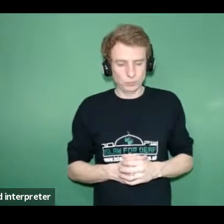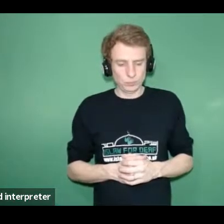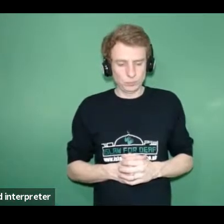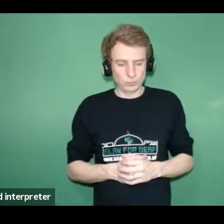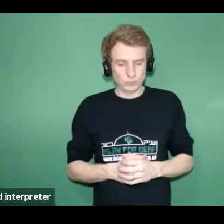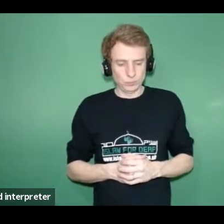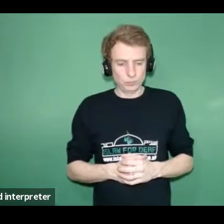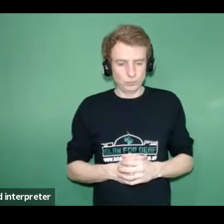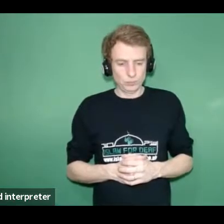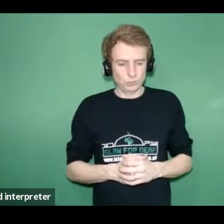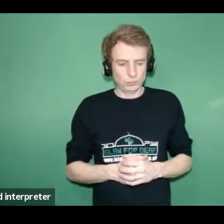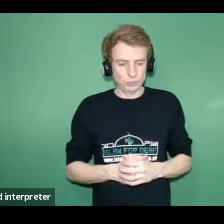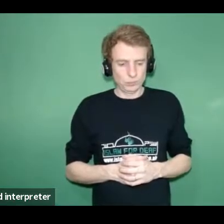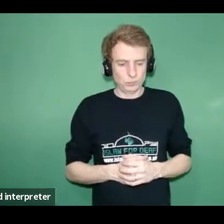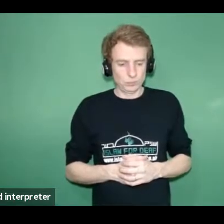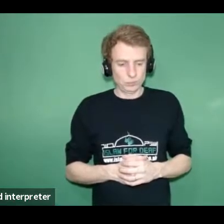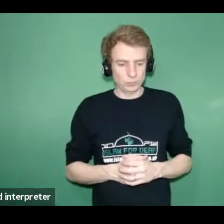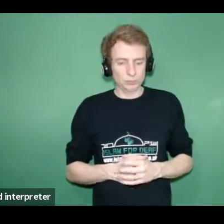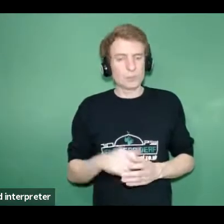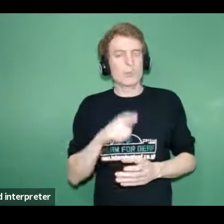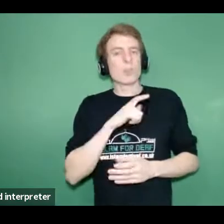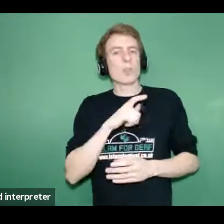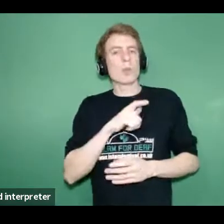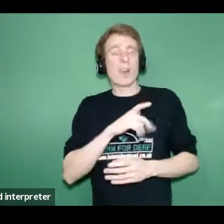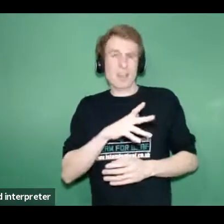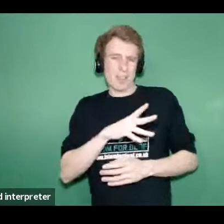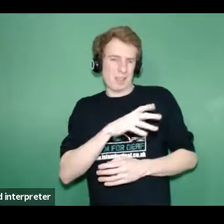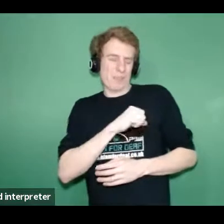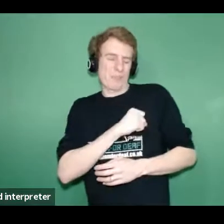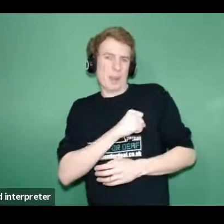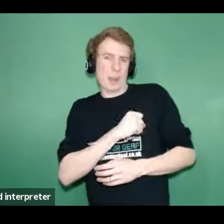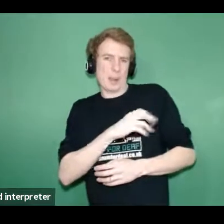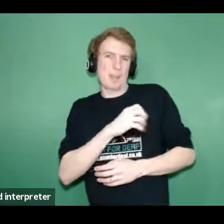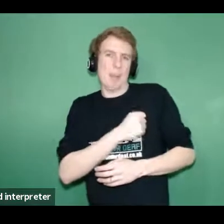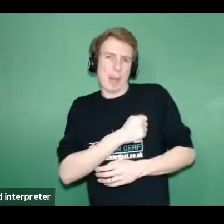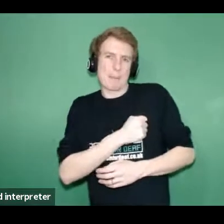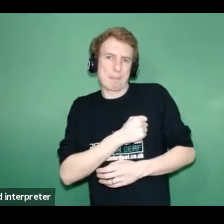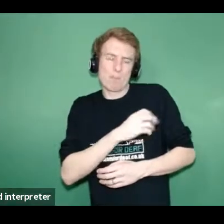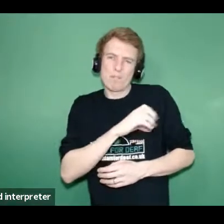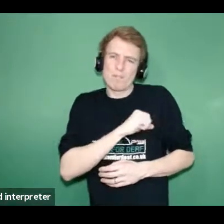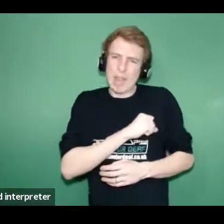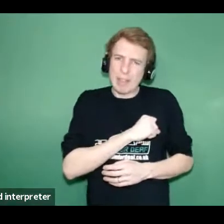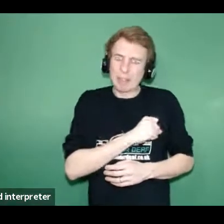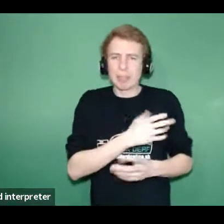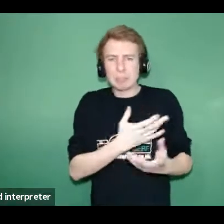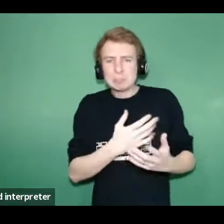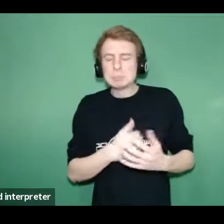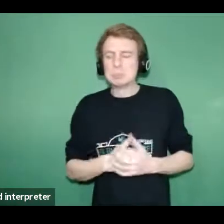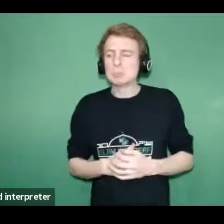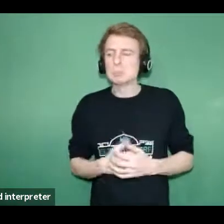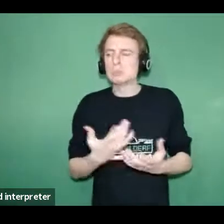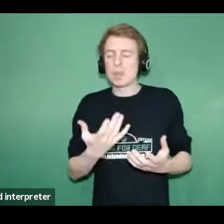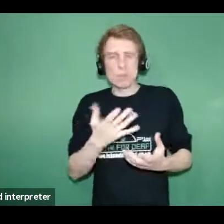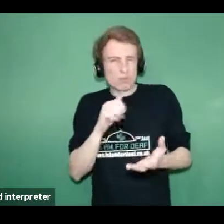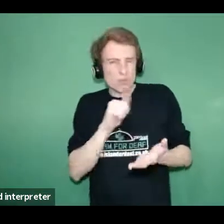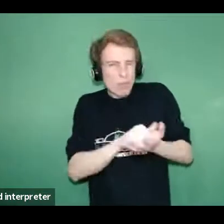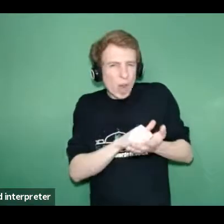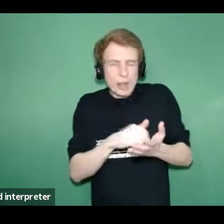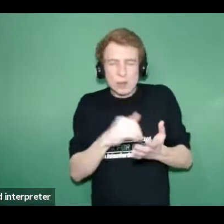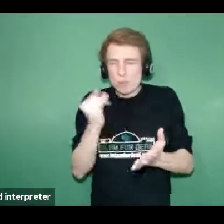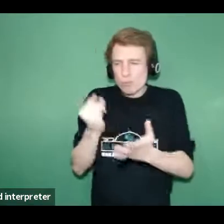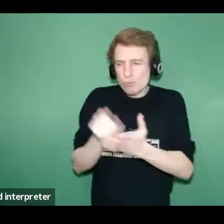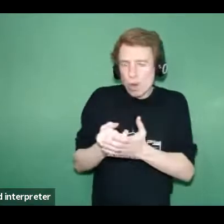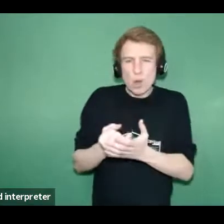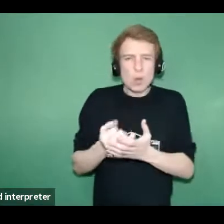Because the type of Iman or the type of faith that an individual has, whether it's correct or whether it's incorrect